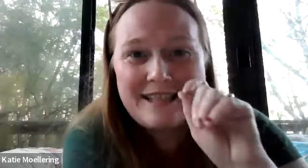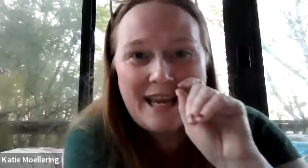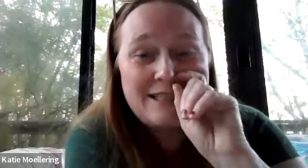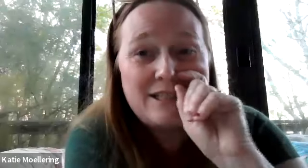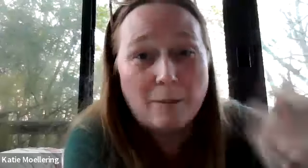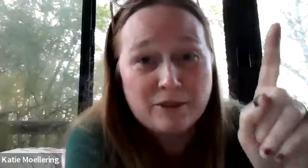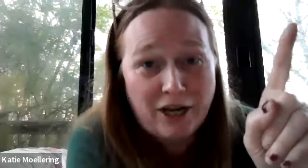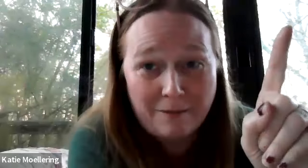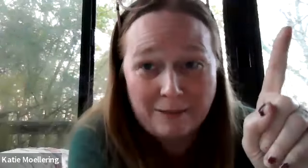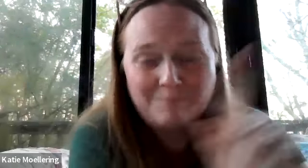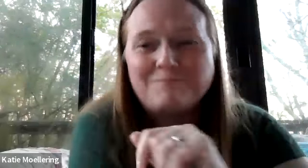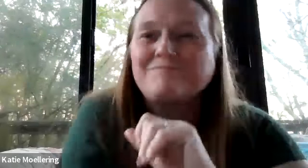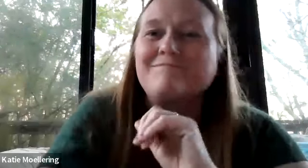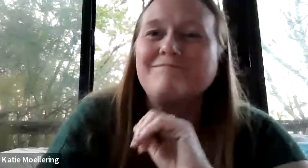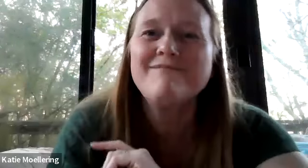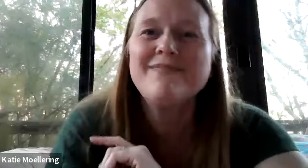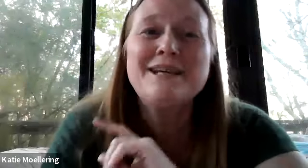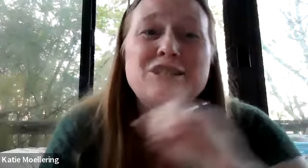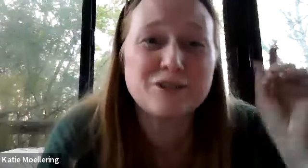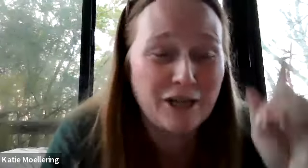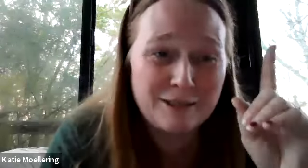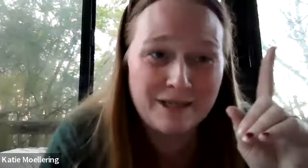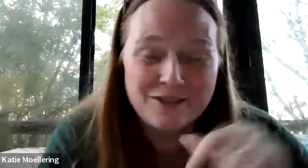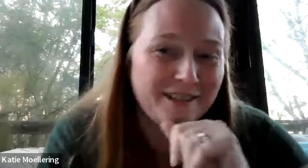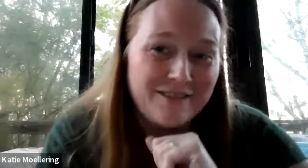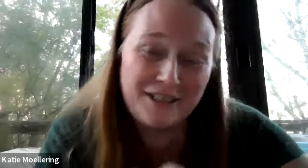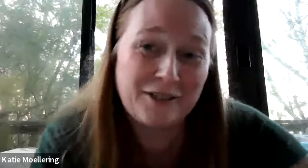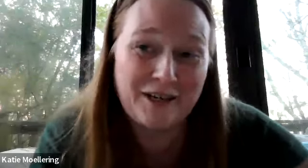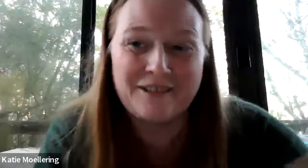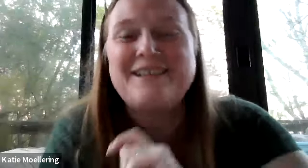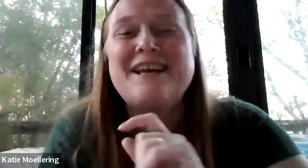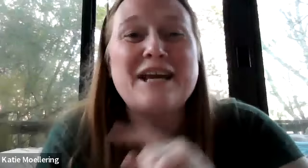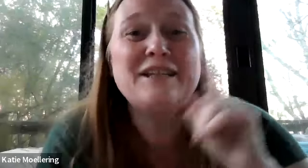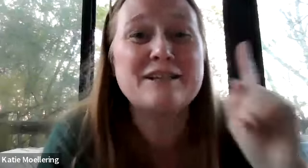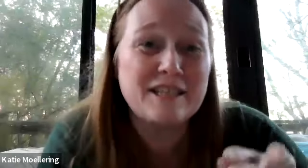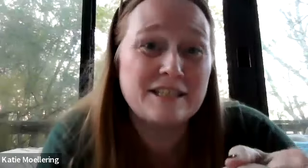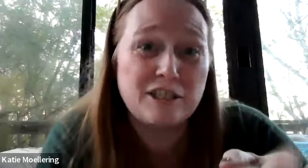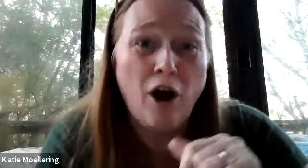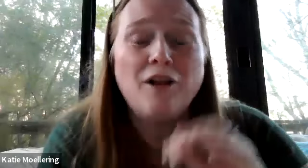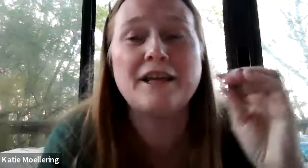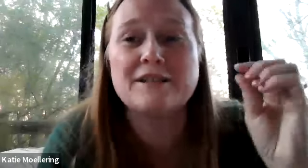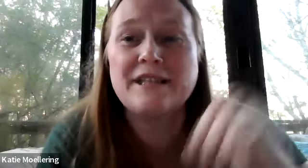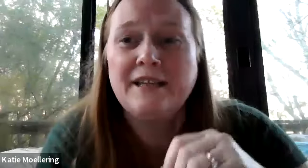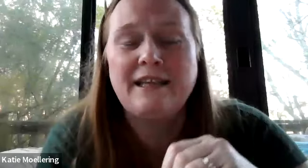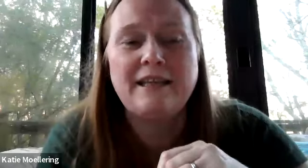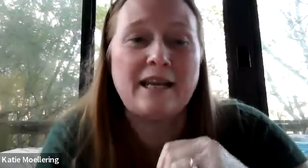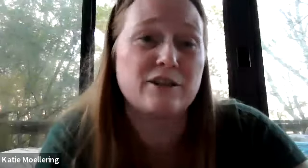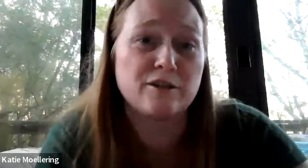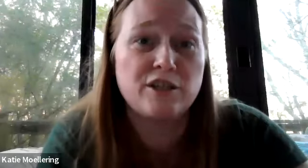say, double check me. She'll check to make sure that I've done it correctly. And then I'll send it to y'all and I'll send the answer so you